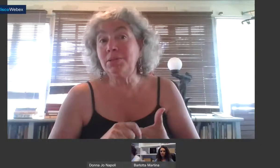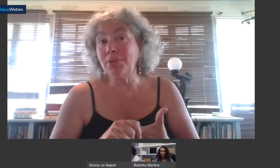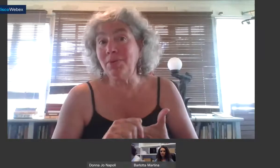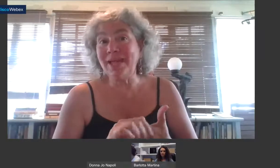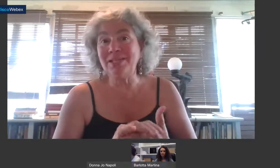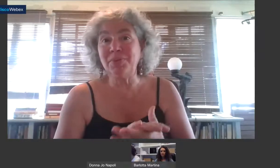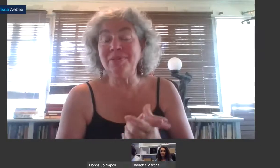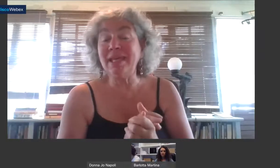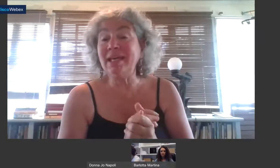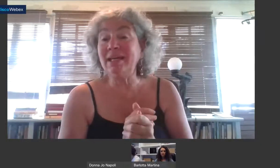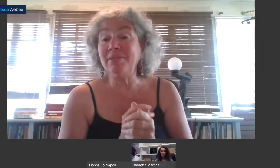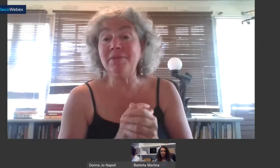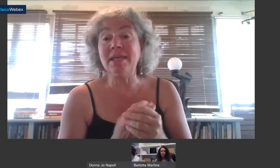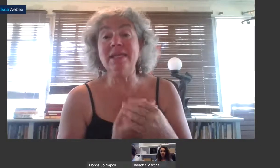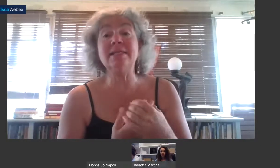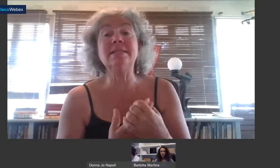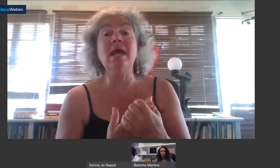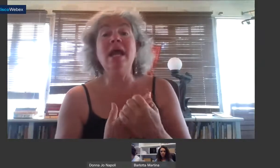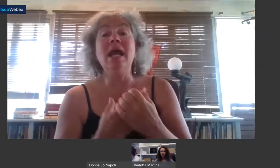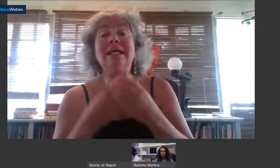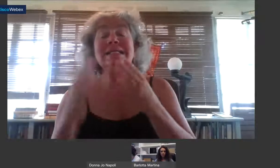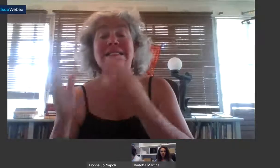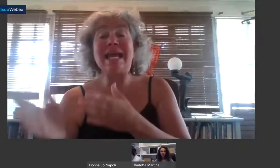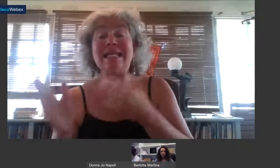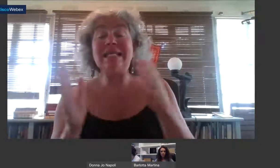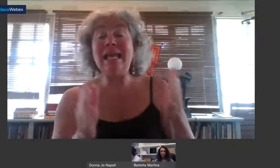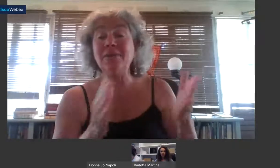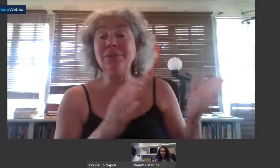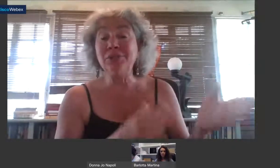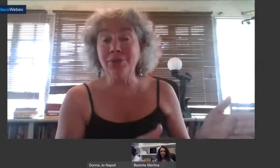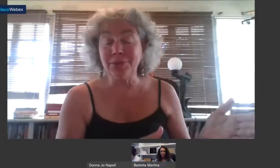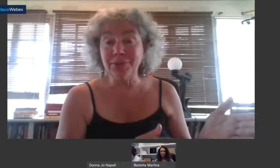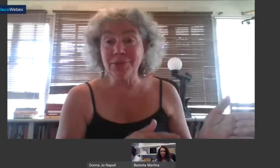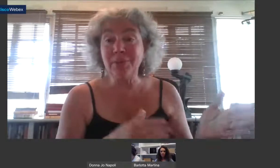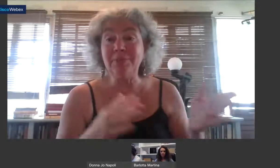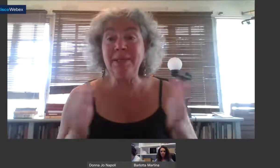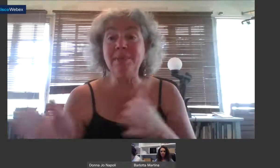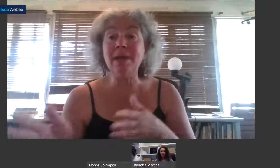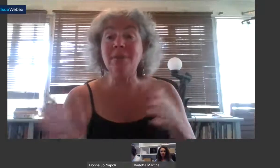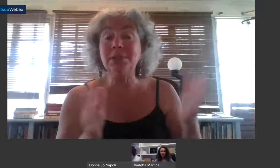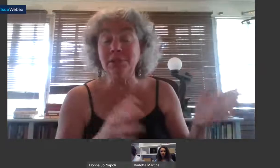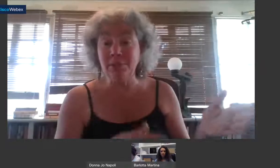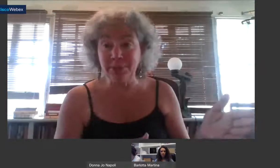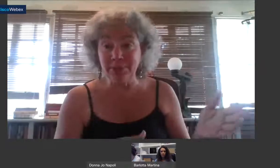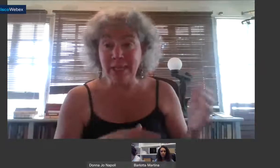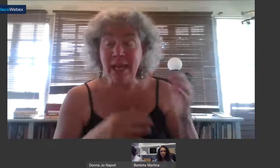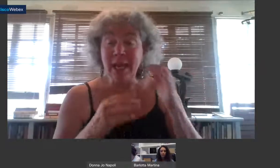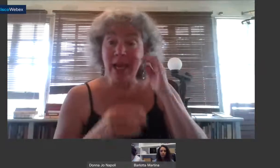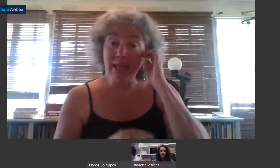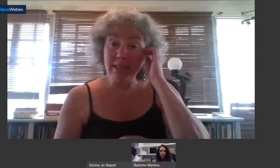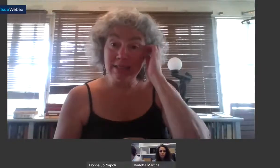So that's one thing. Another thing is second language learners. When people come to learn